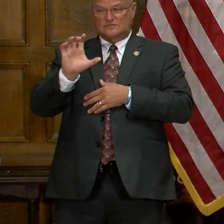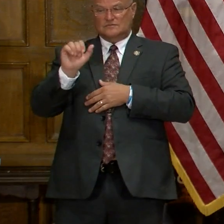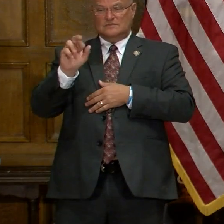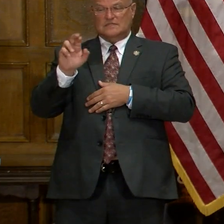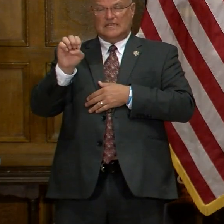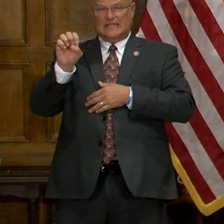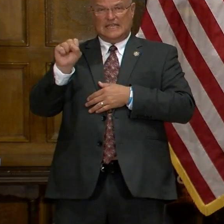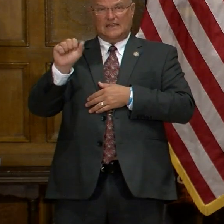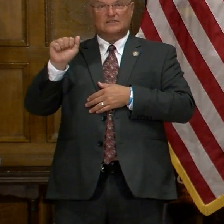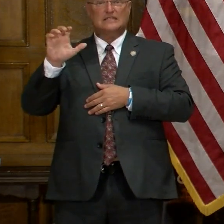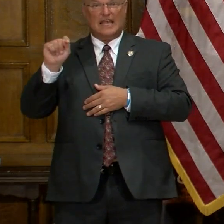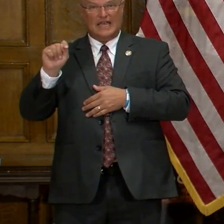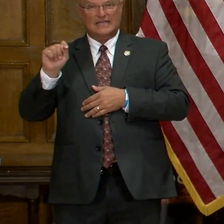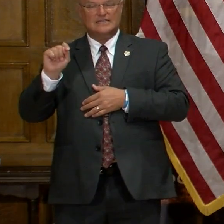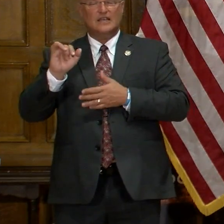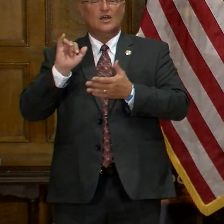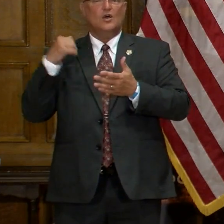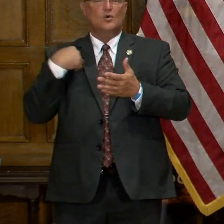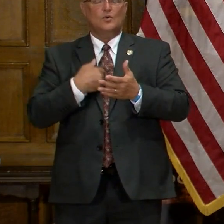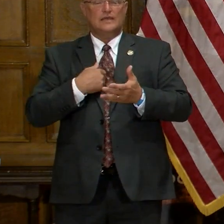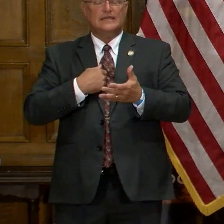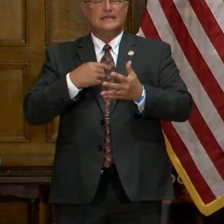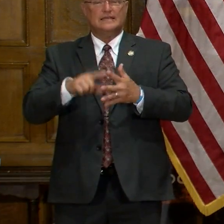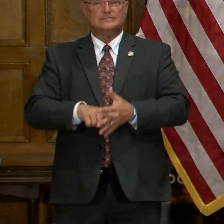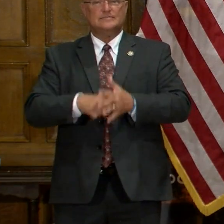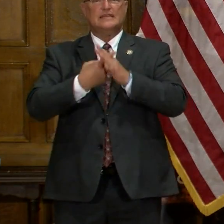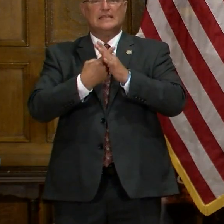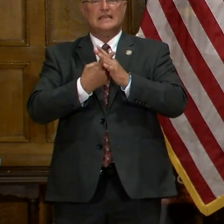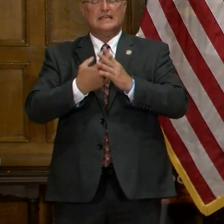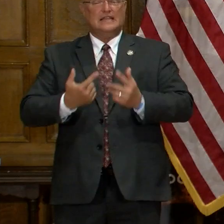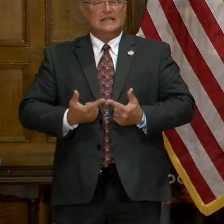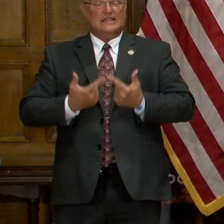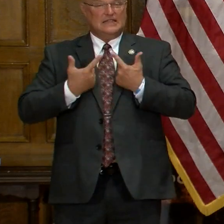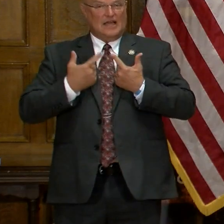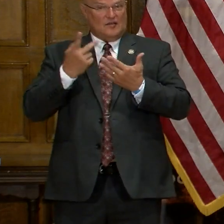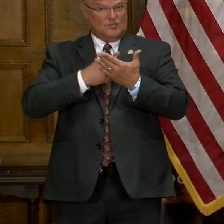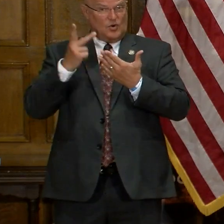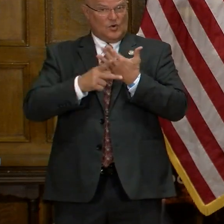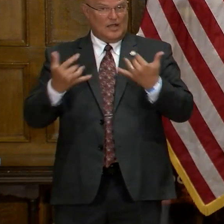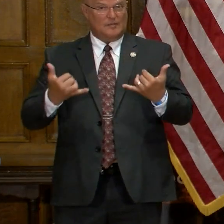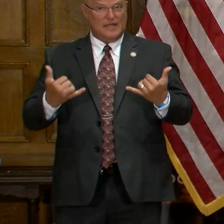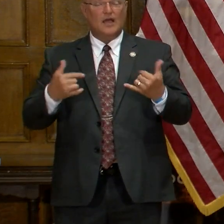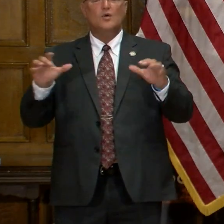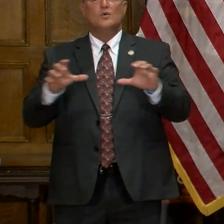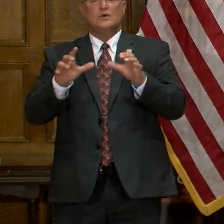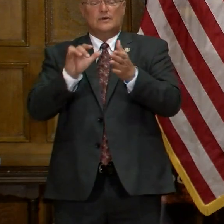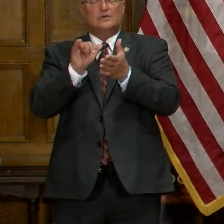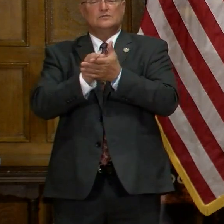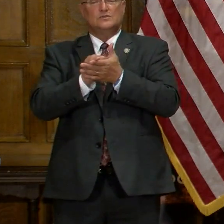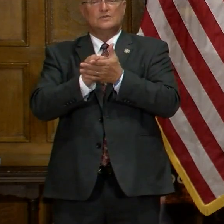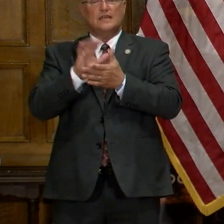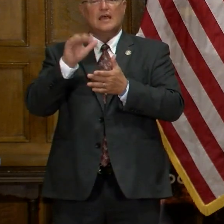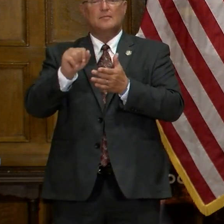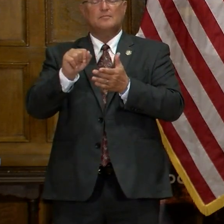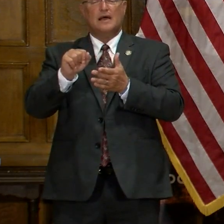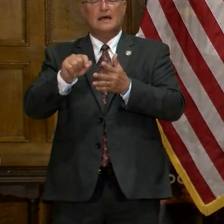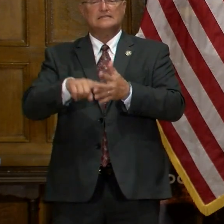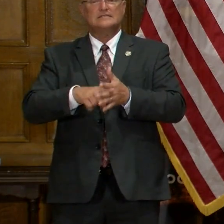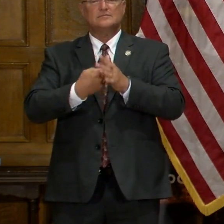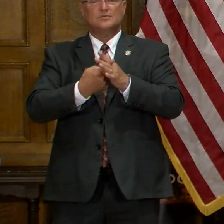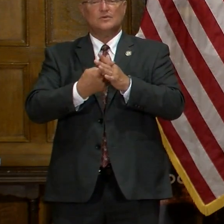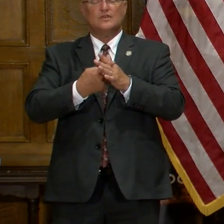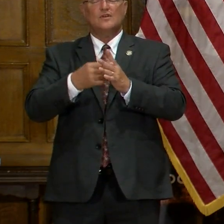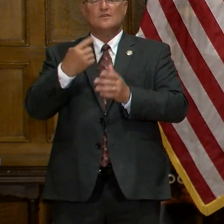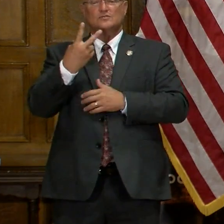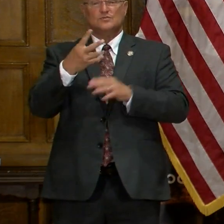Act, Arkansas is able to launch an enhanced LIHEAP program. We will do that by deploying LIHEAP